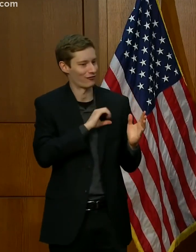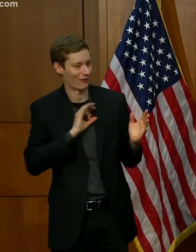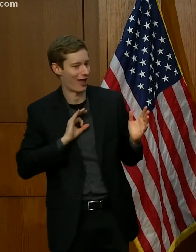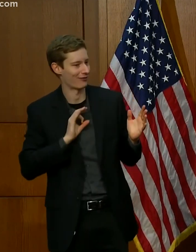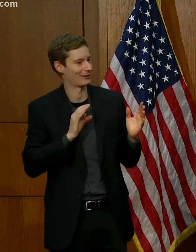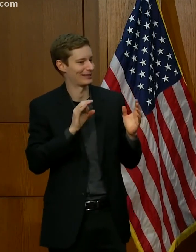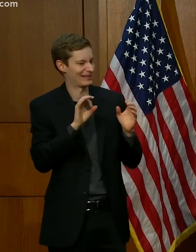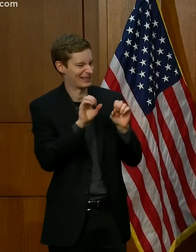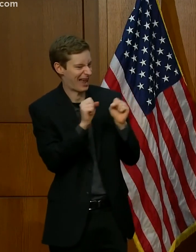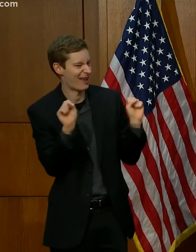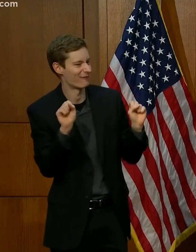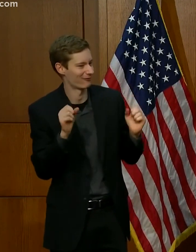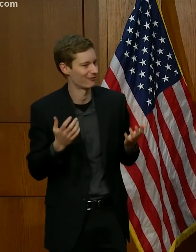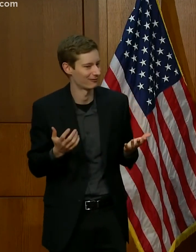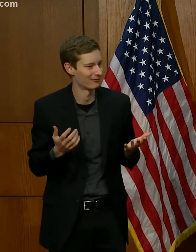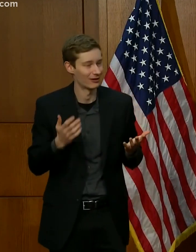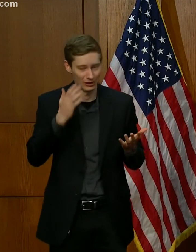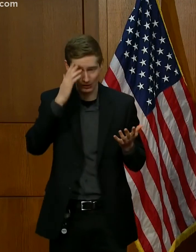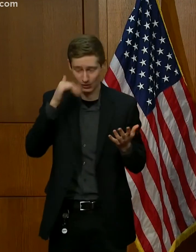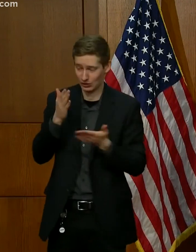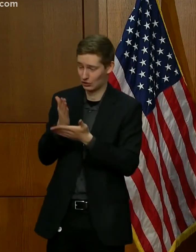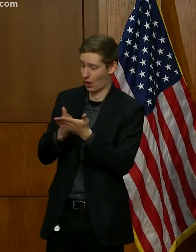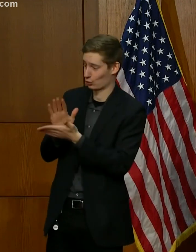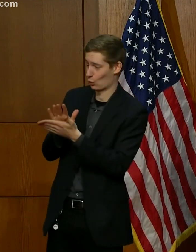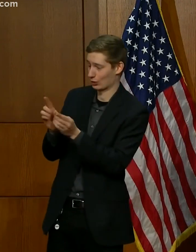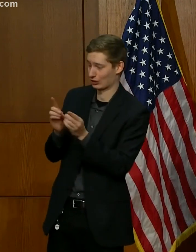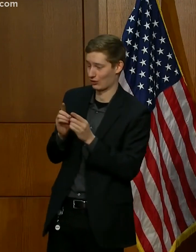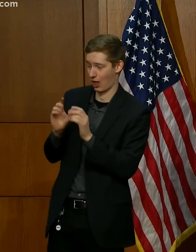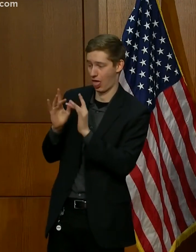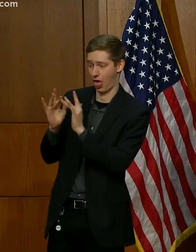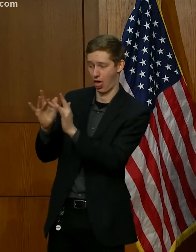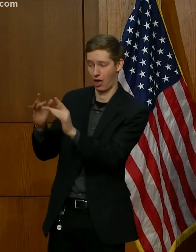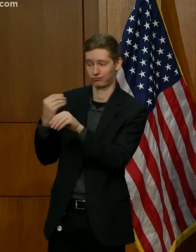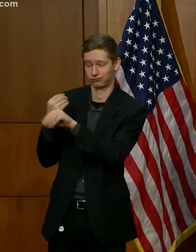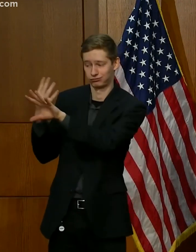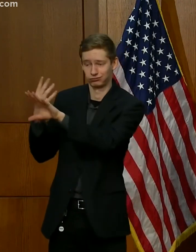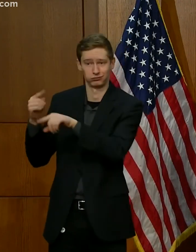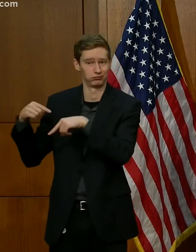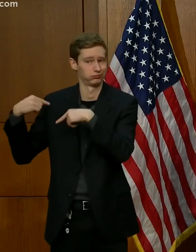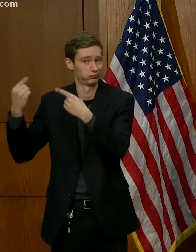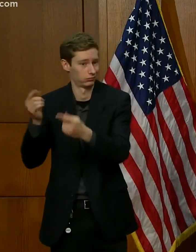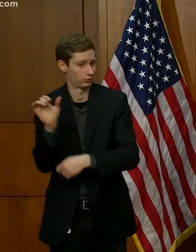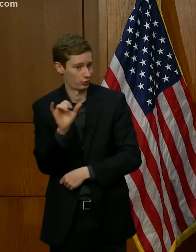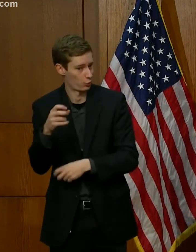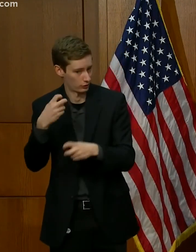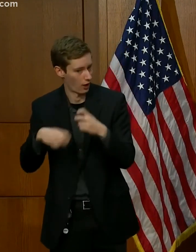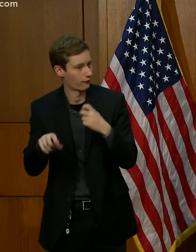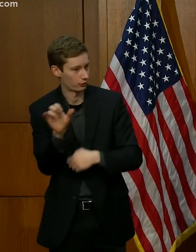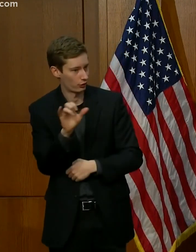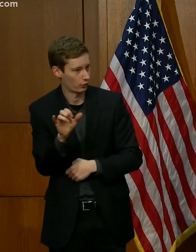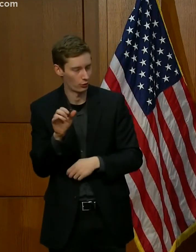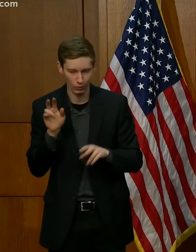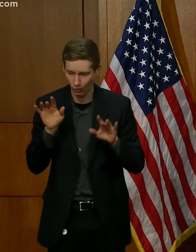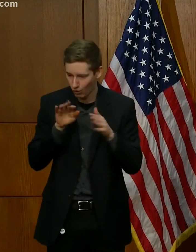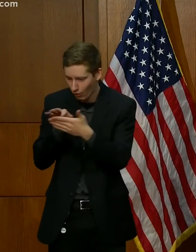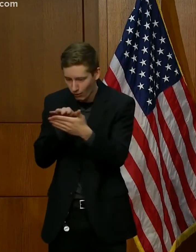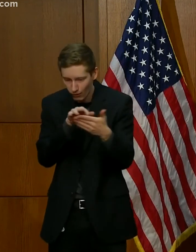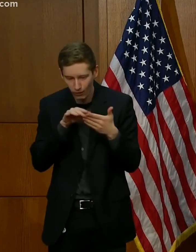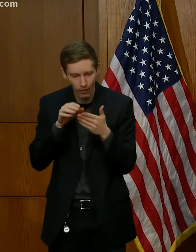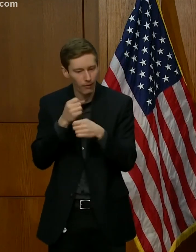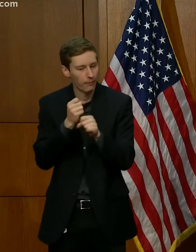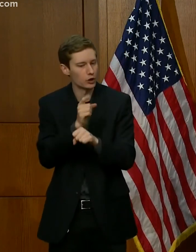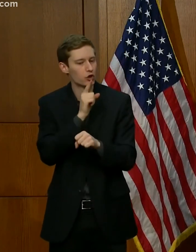that have been all virtual because I know it's been difficult for them as well. But we're going to use all of that we've learned and make sure that each school division has a